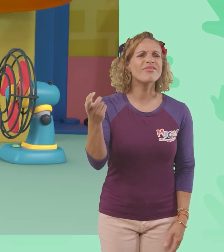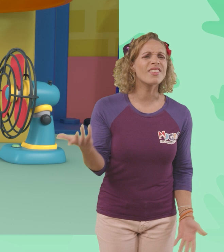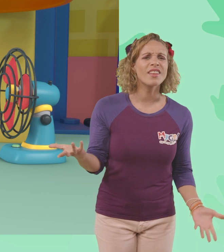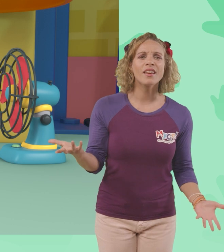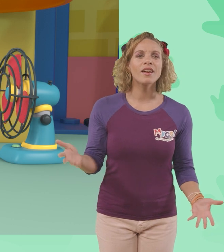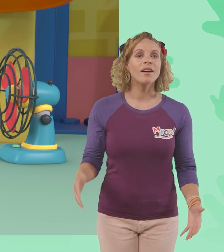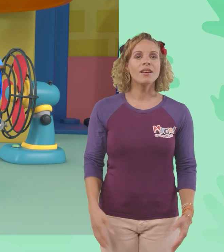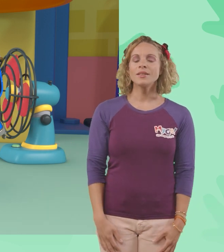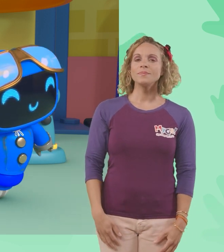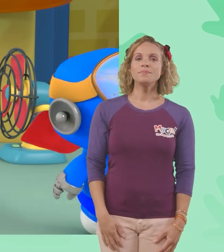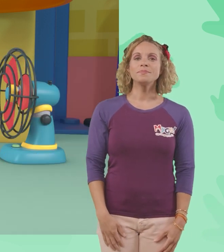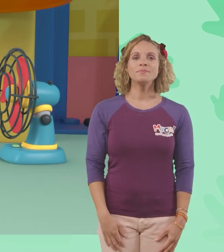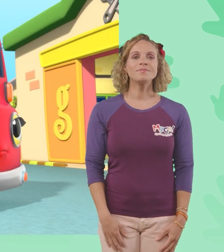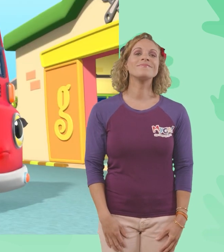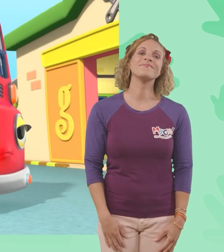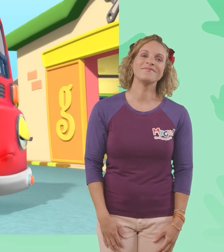Are you?